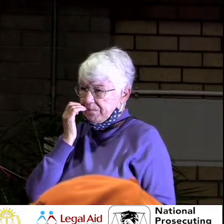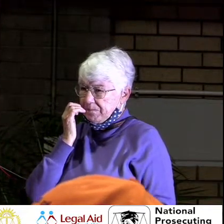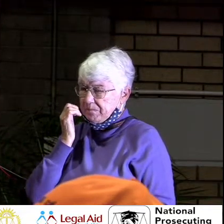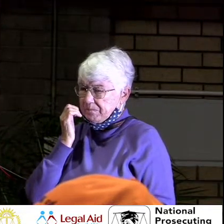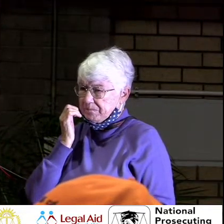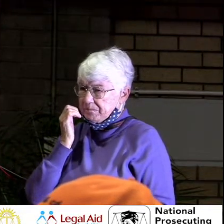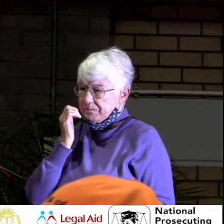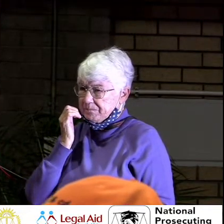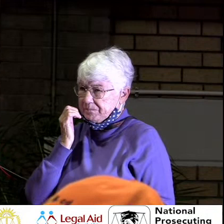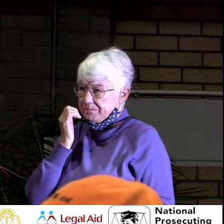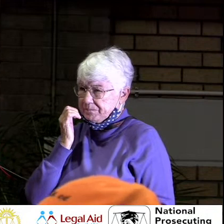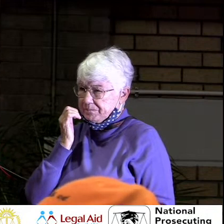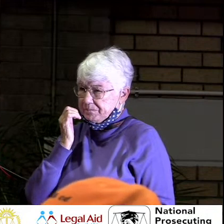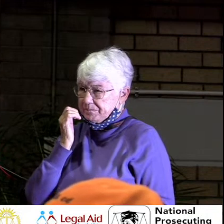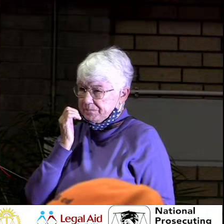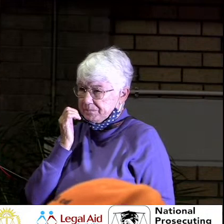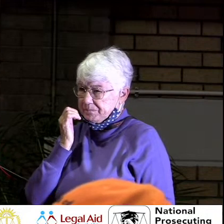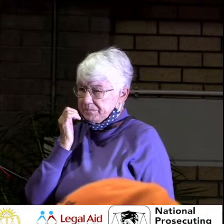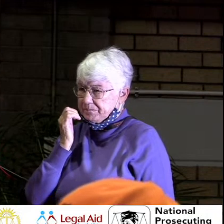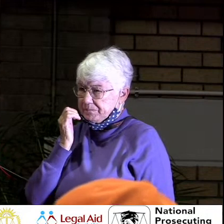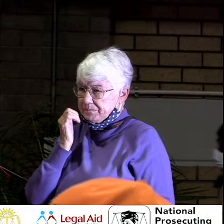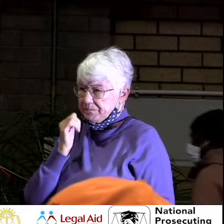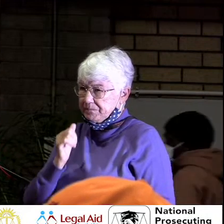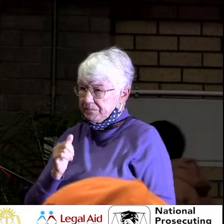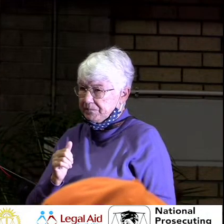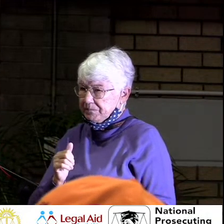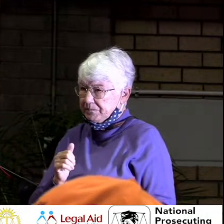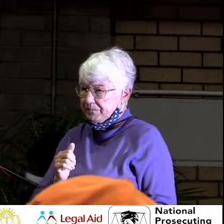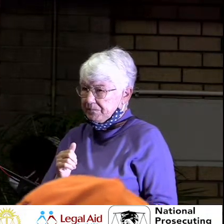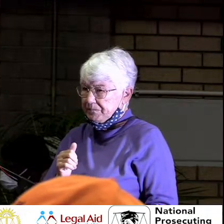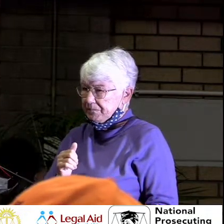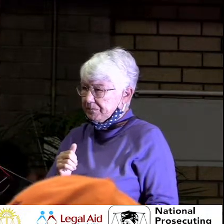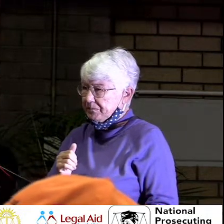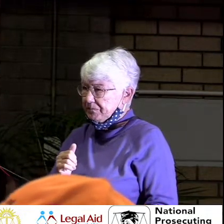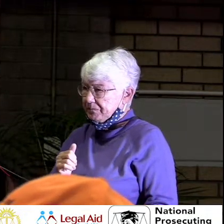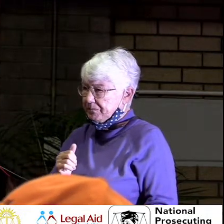card. Okay? Take as omno.